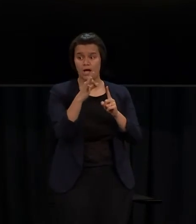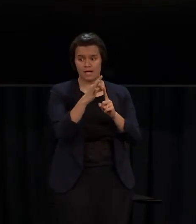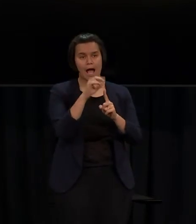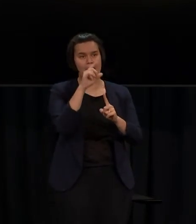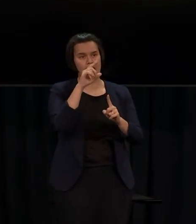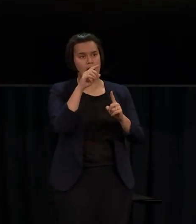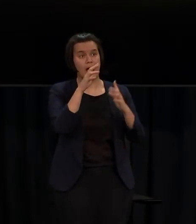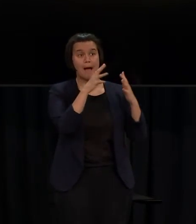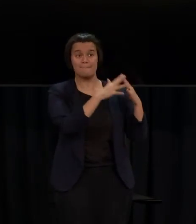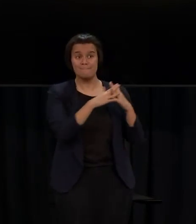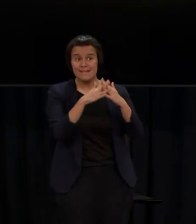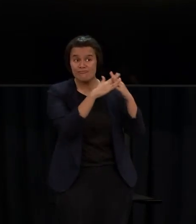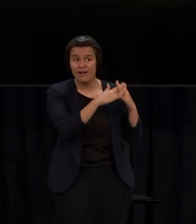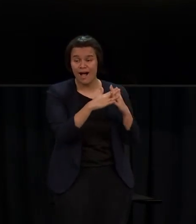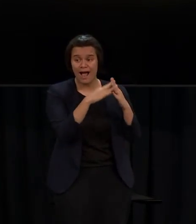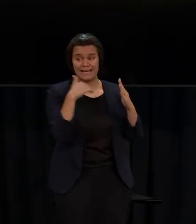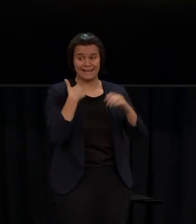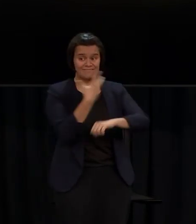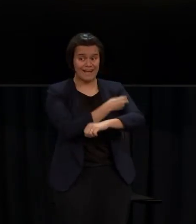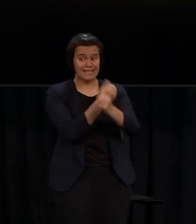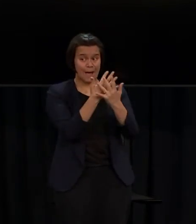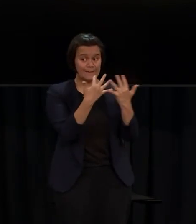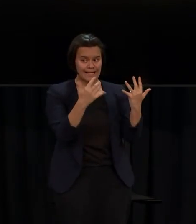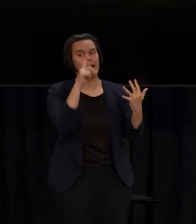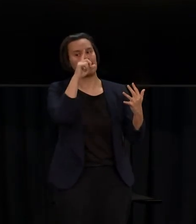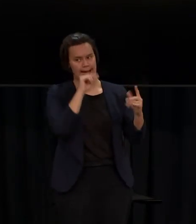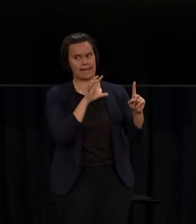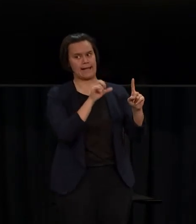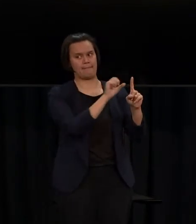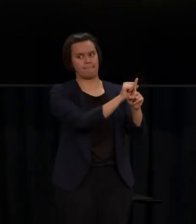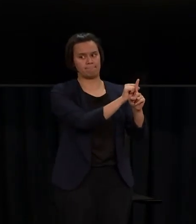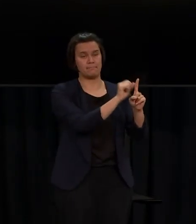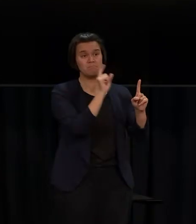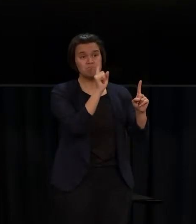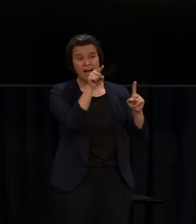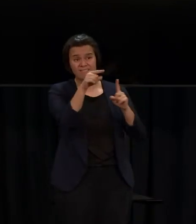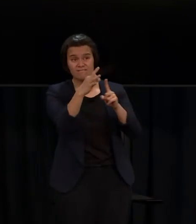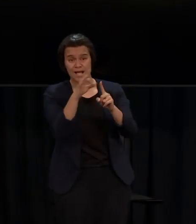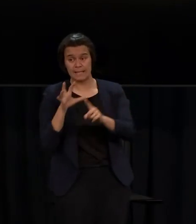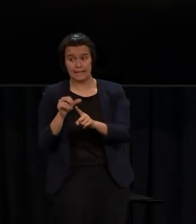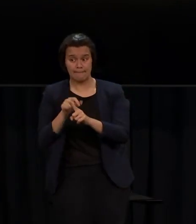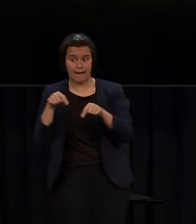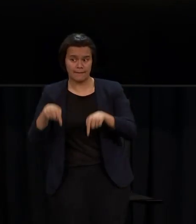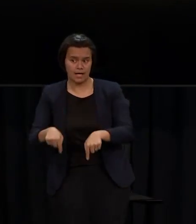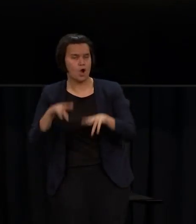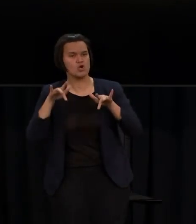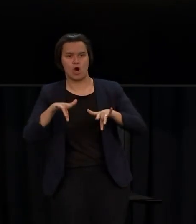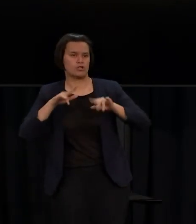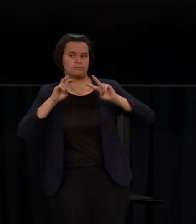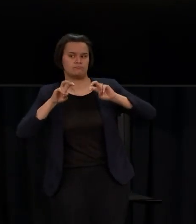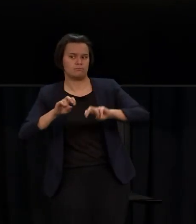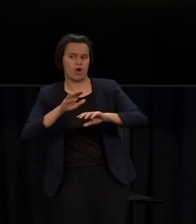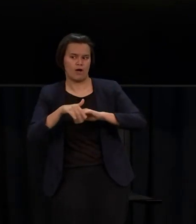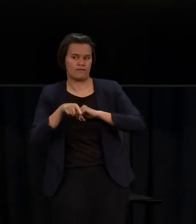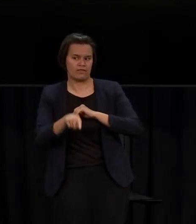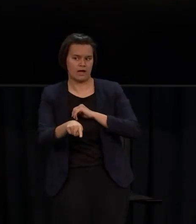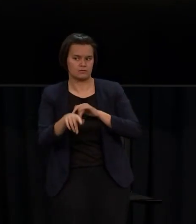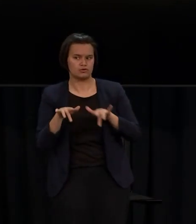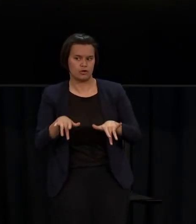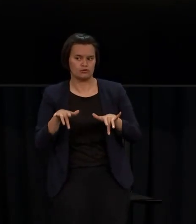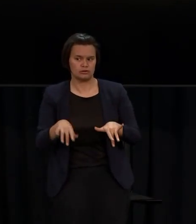we won't know until they put the application in, and we have ongoing discussions with them about the timing of availability here. But believe me, we